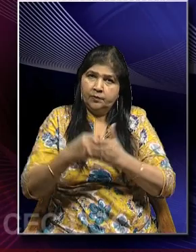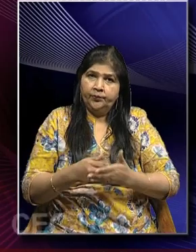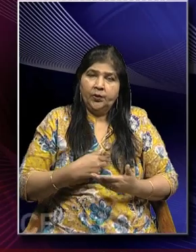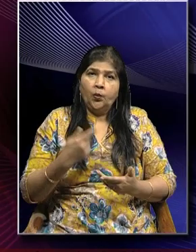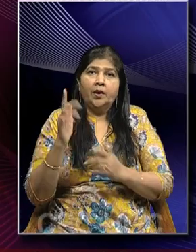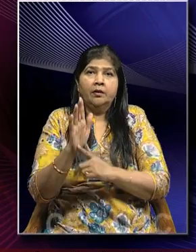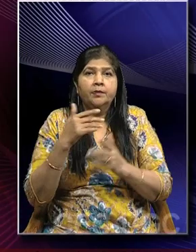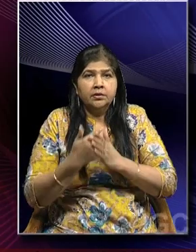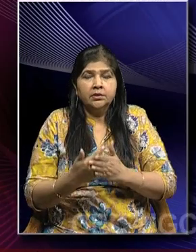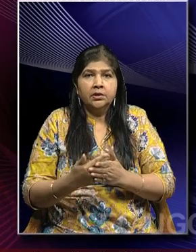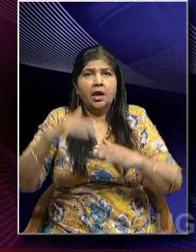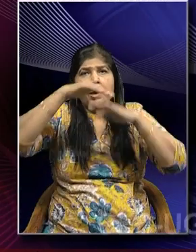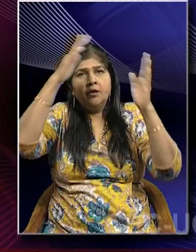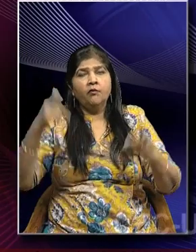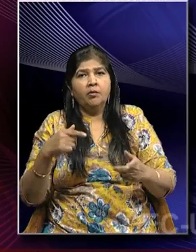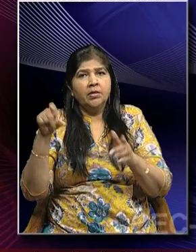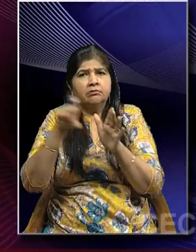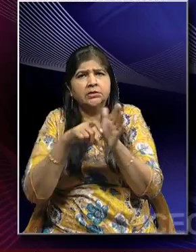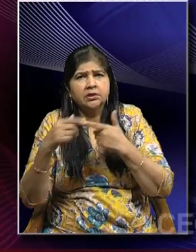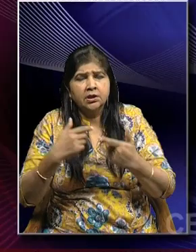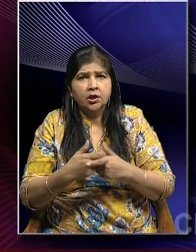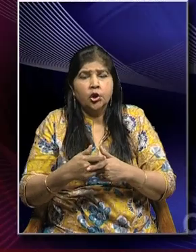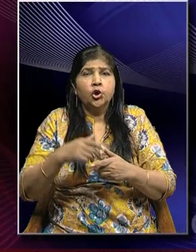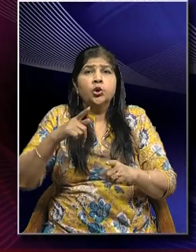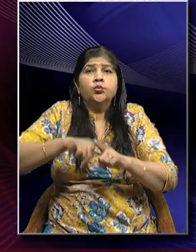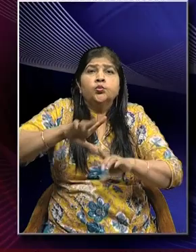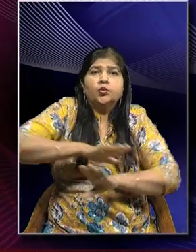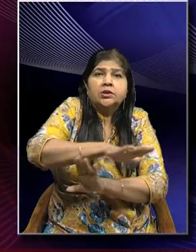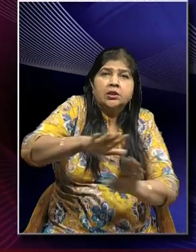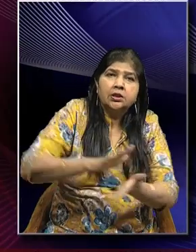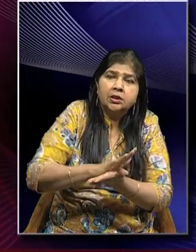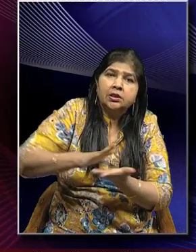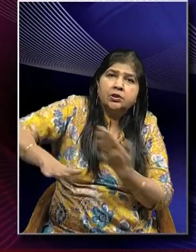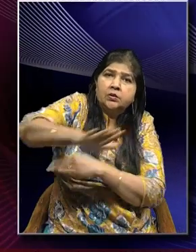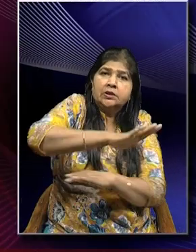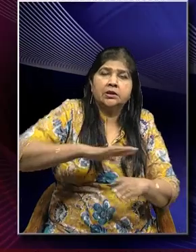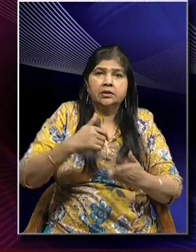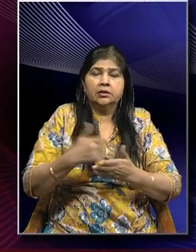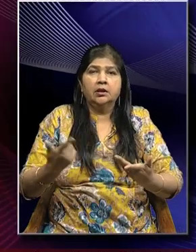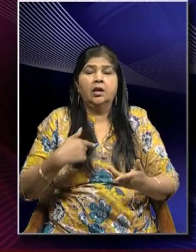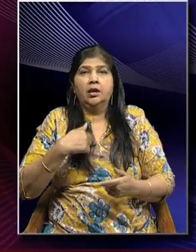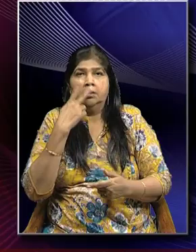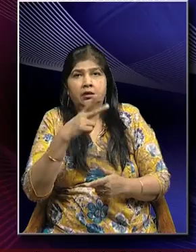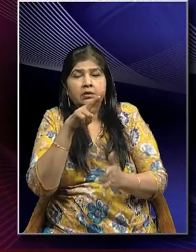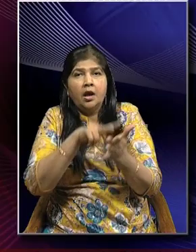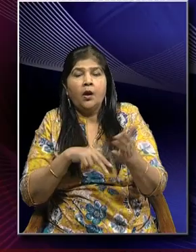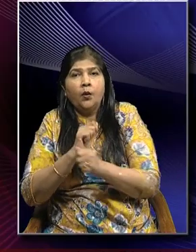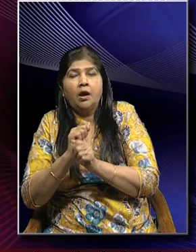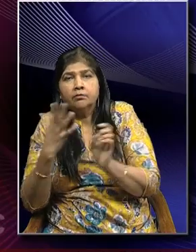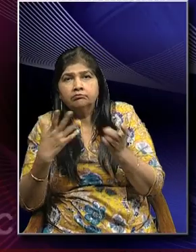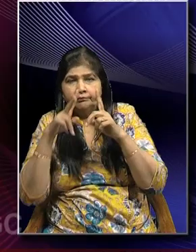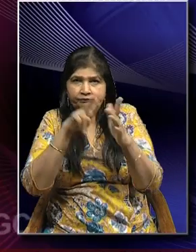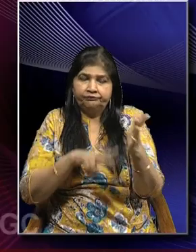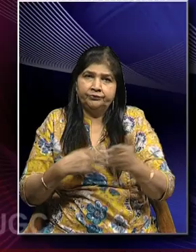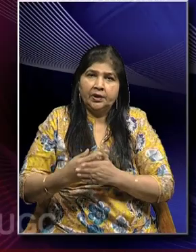representing environmental concerns, another is talking about social concerns, and third one is talking about governance. So these